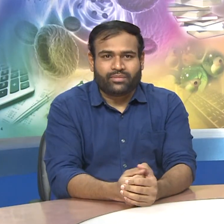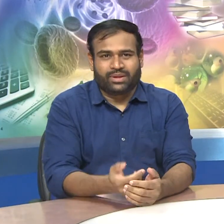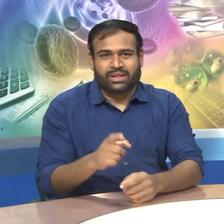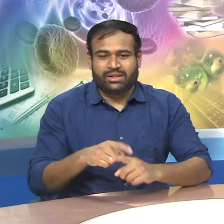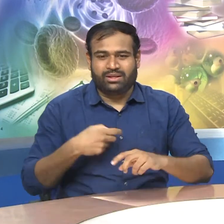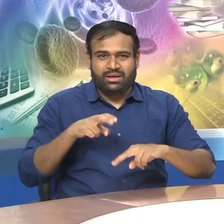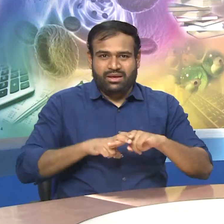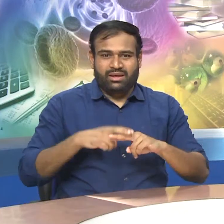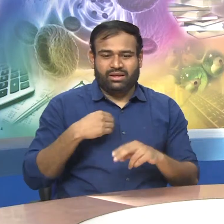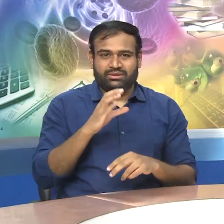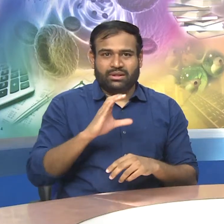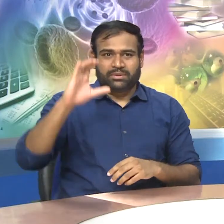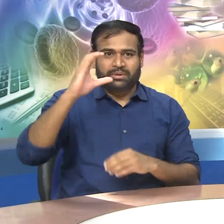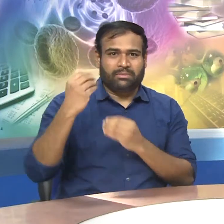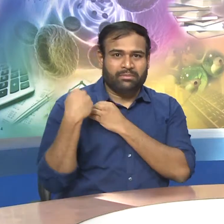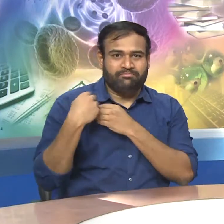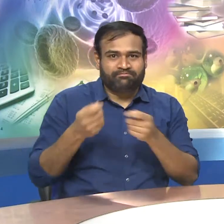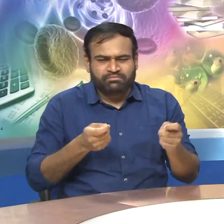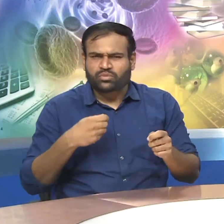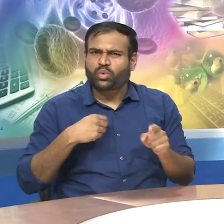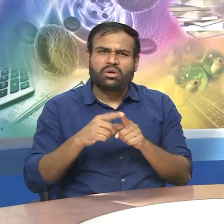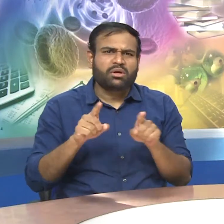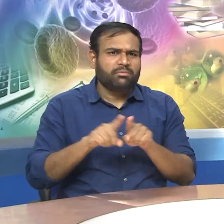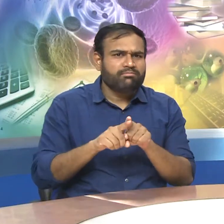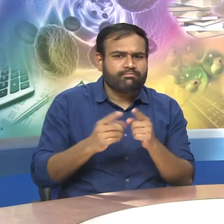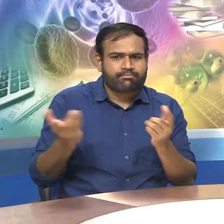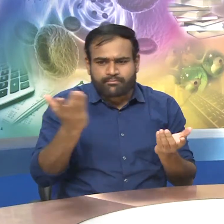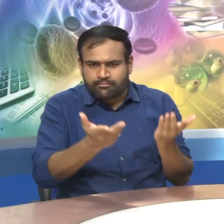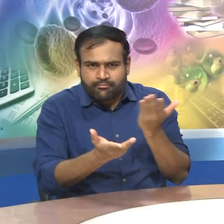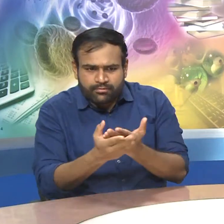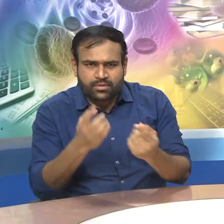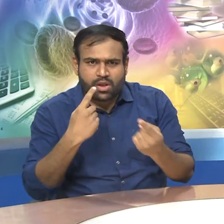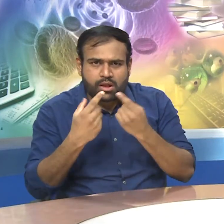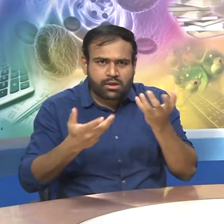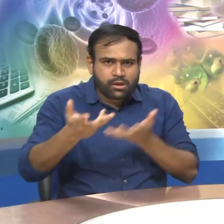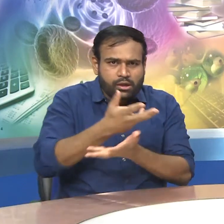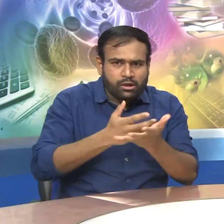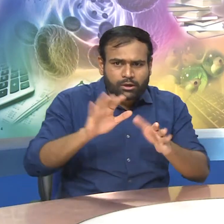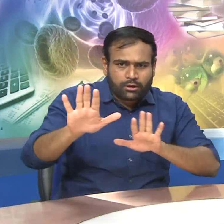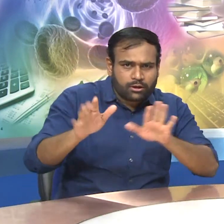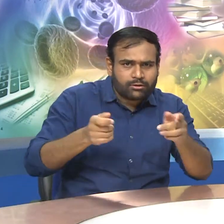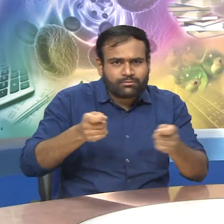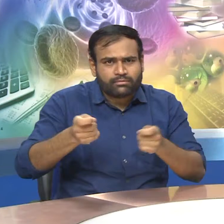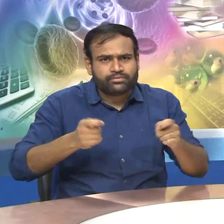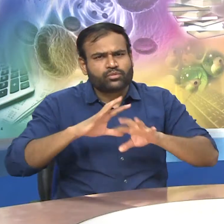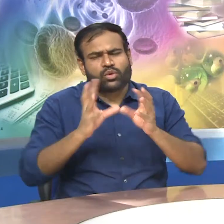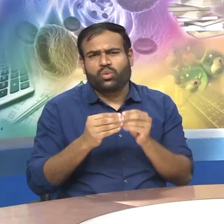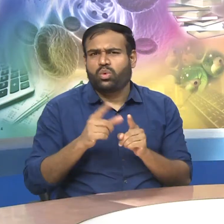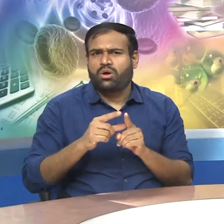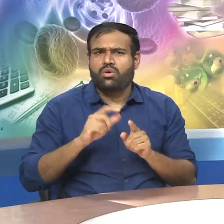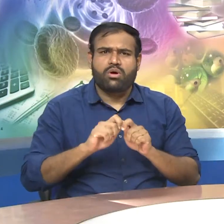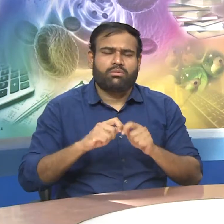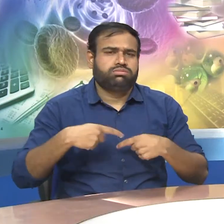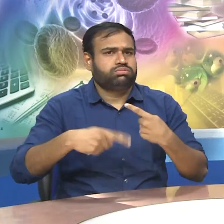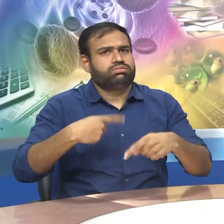1. Presiding officer or chairman is elected by its members. Next